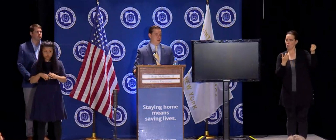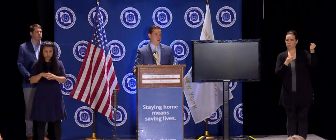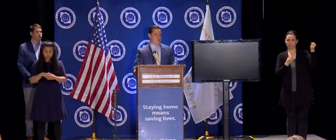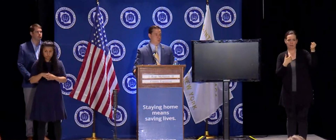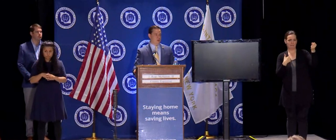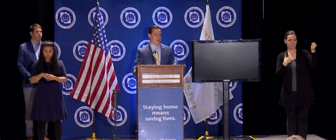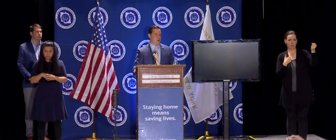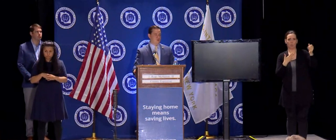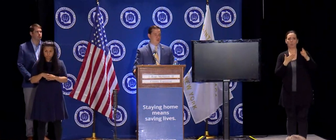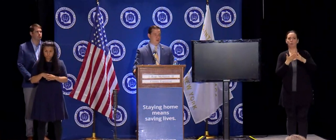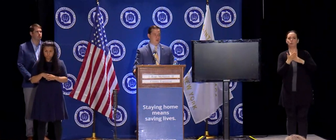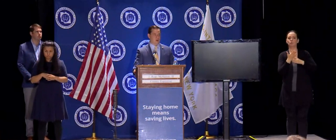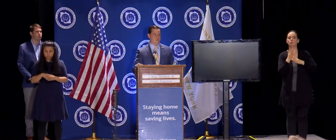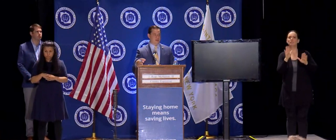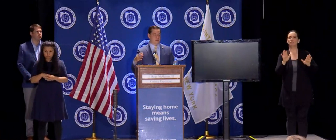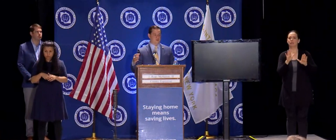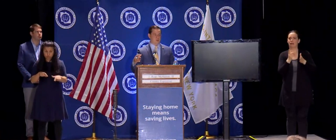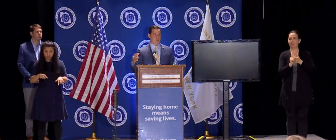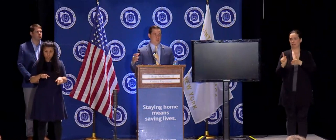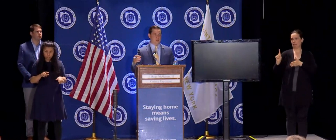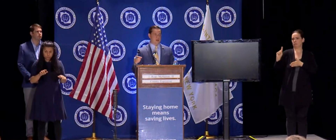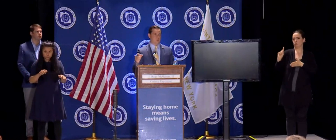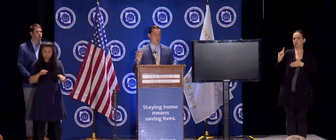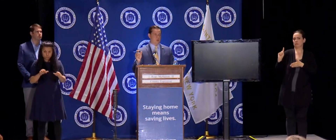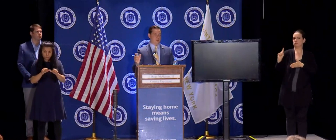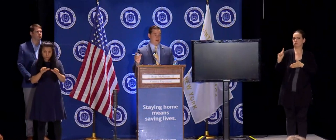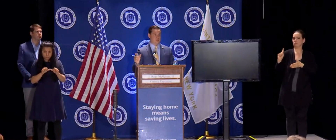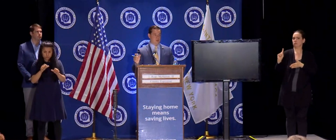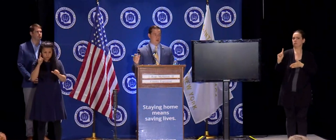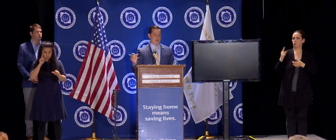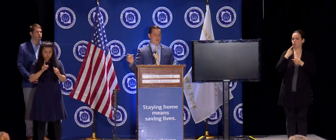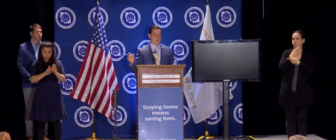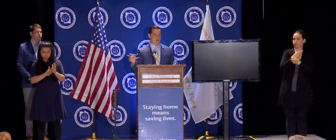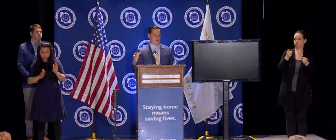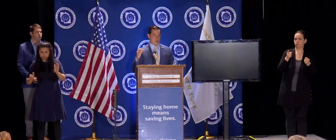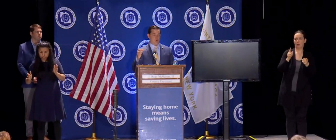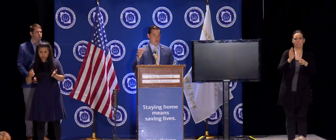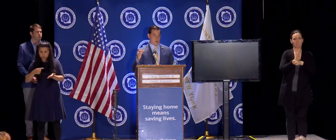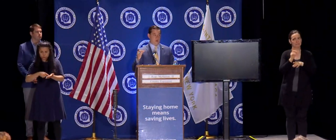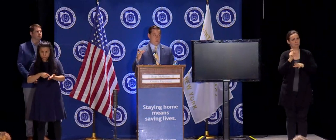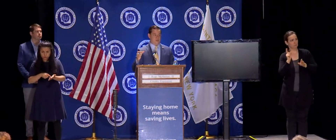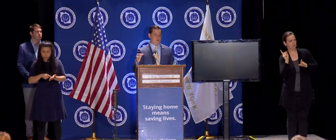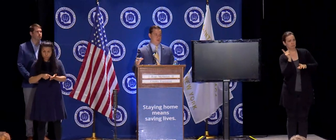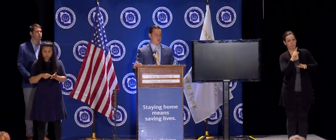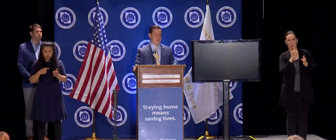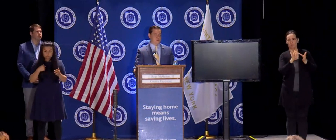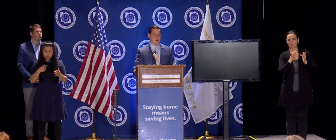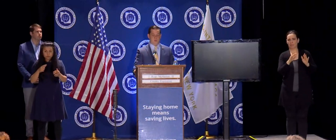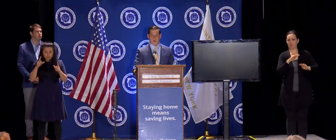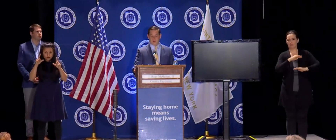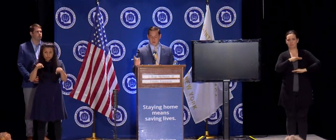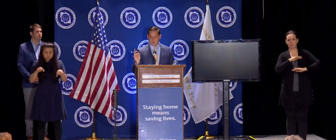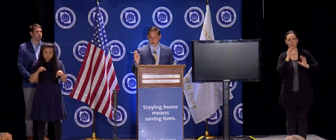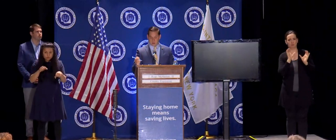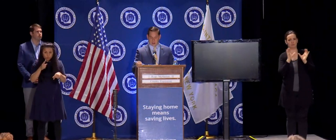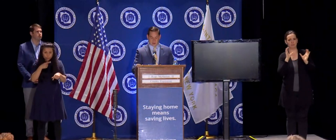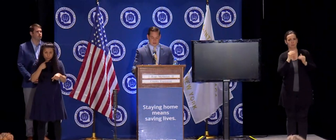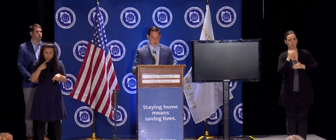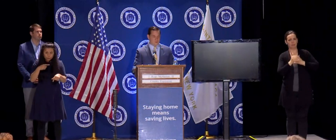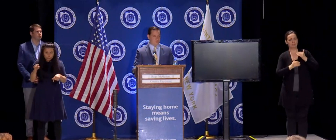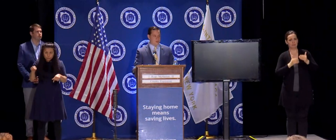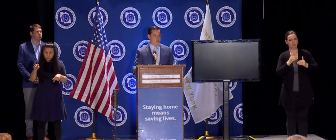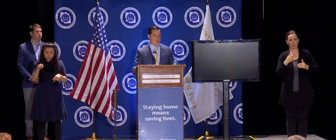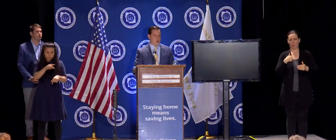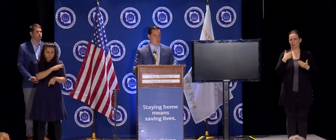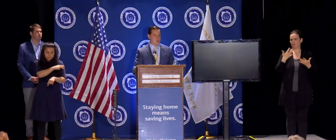Sunday. So we'll get hopefully updated information, and eventually we're going to get who these businesses are. But the mayor and I got